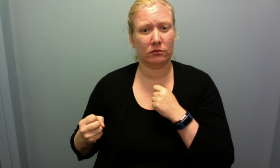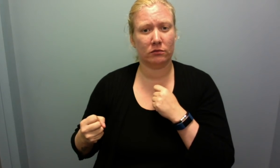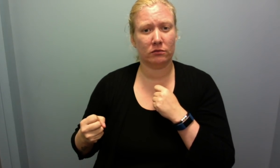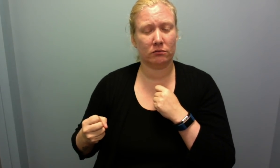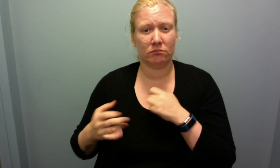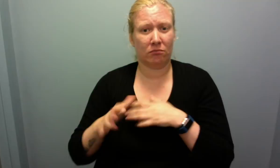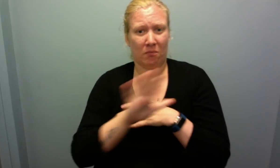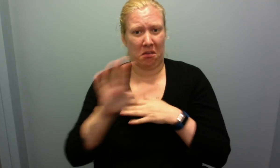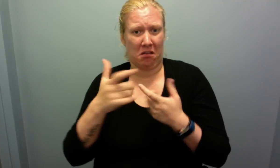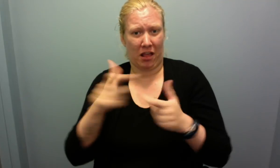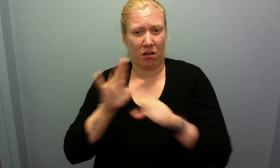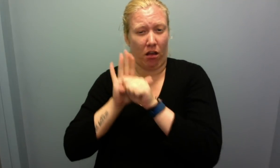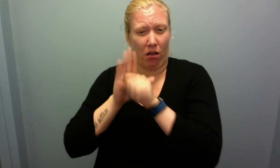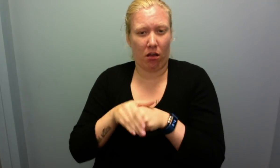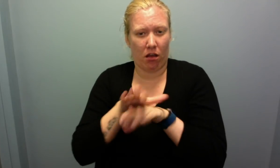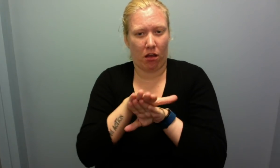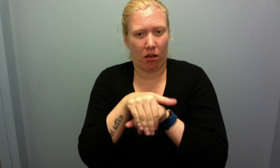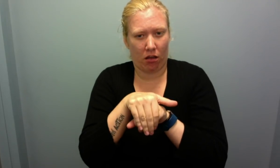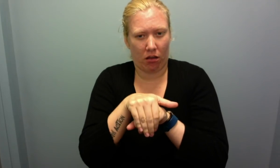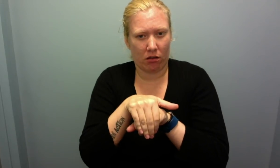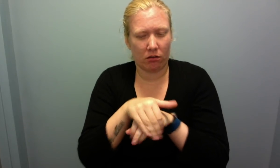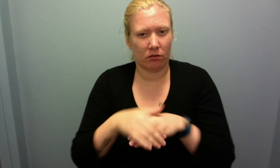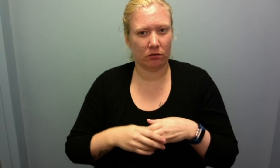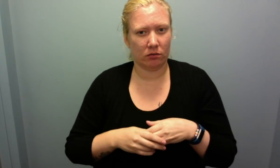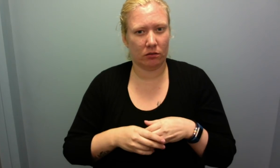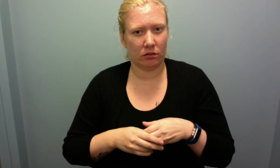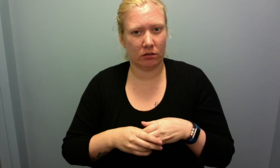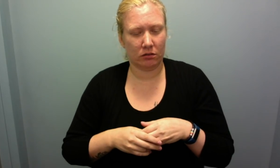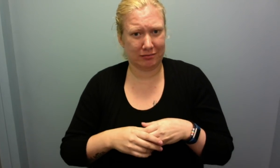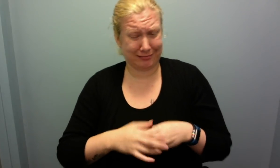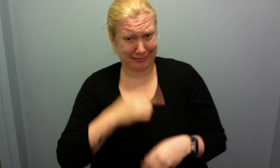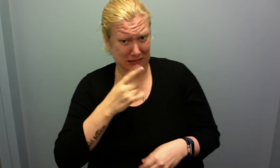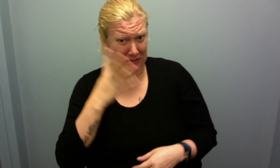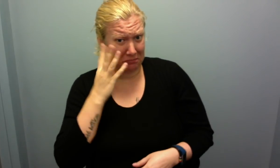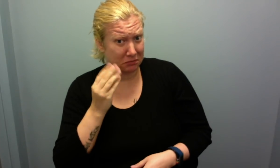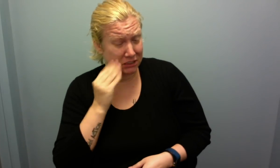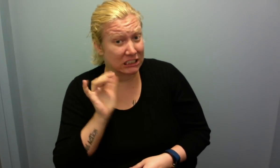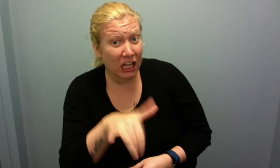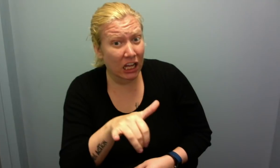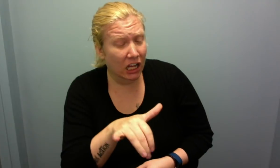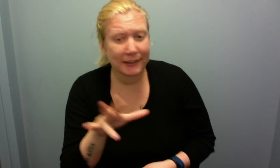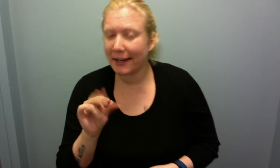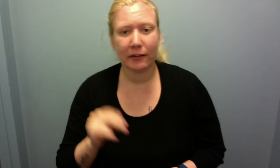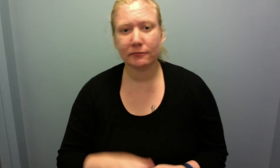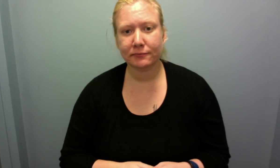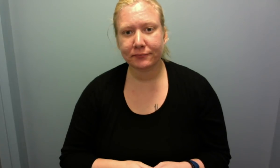and contemporarily. They have their jobs stolen, their language oppressed. Hearing people don't experience